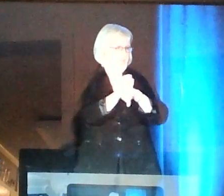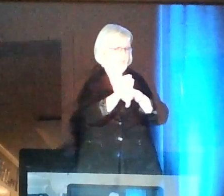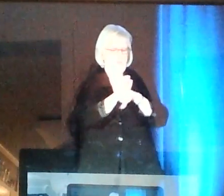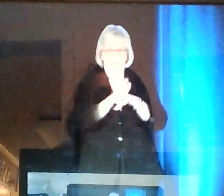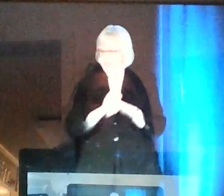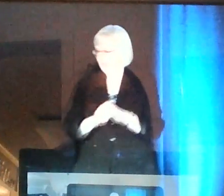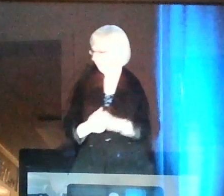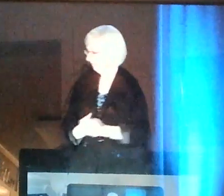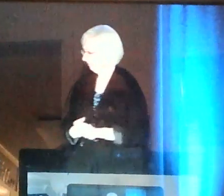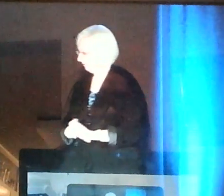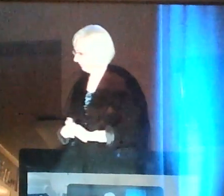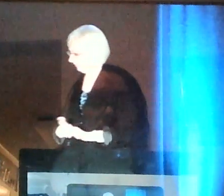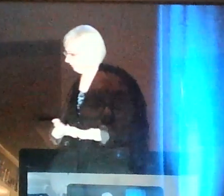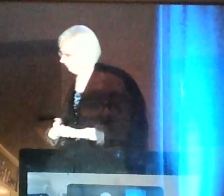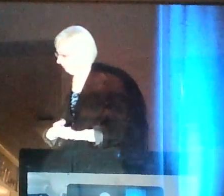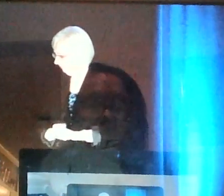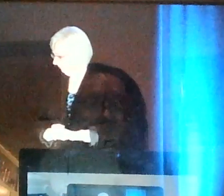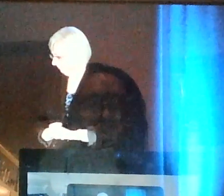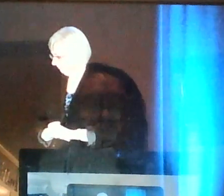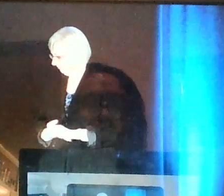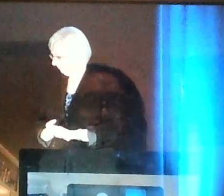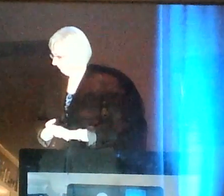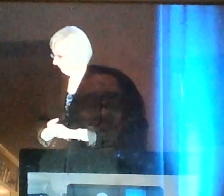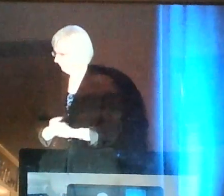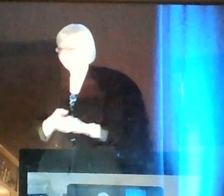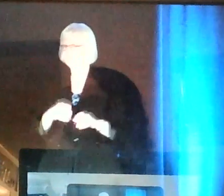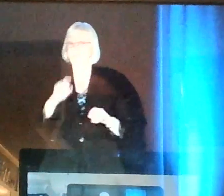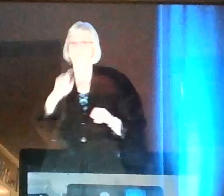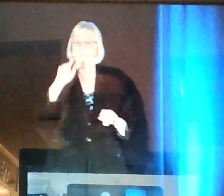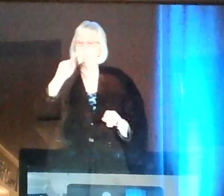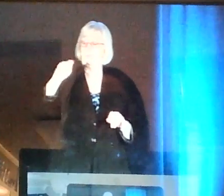You can drag that thinking process into you with your interpreting.